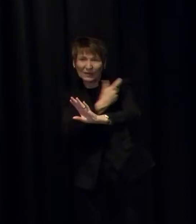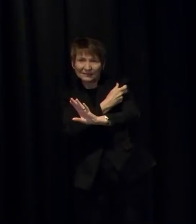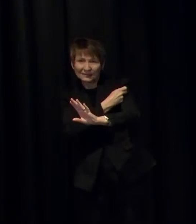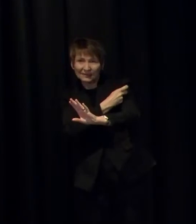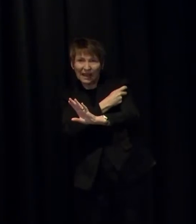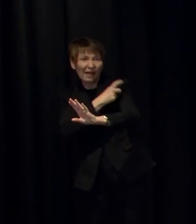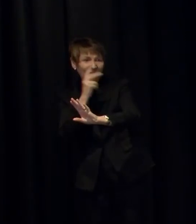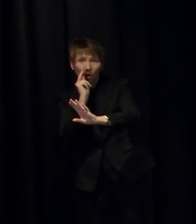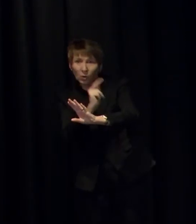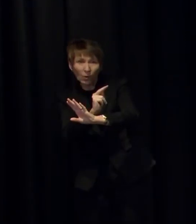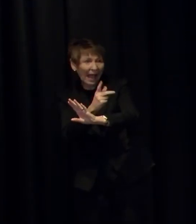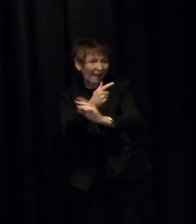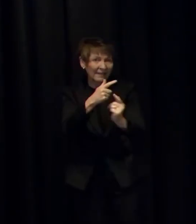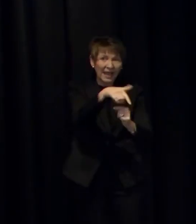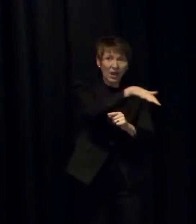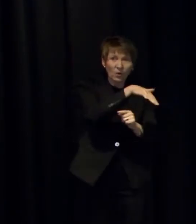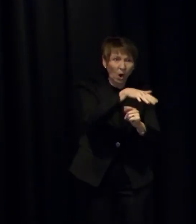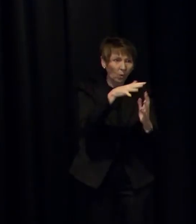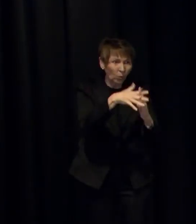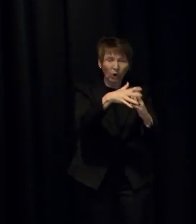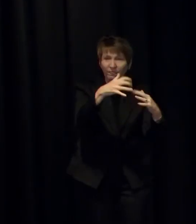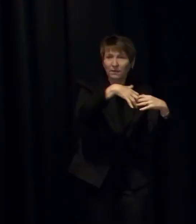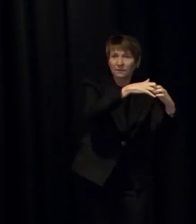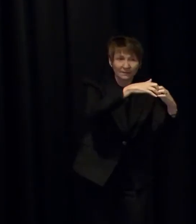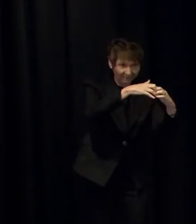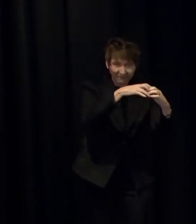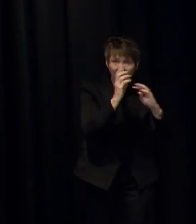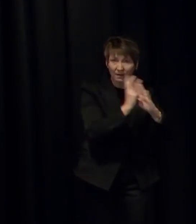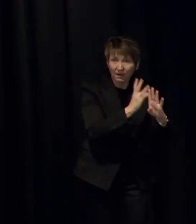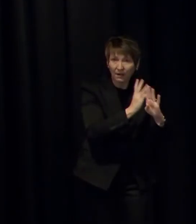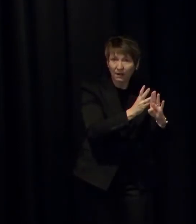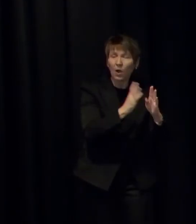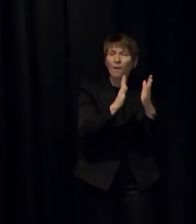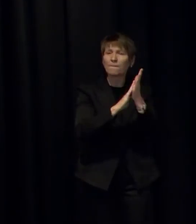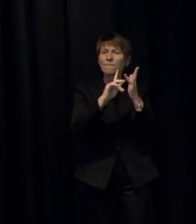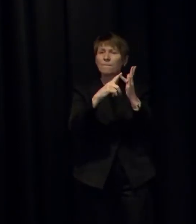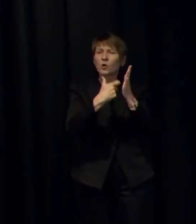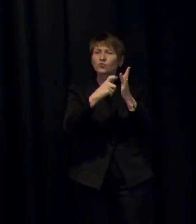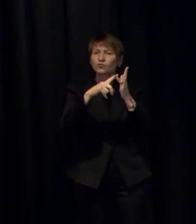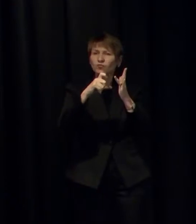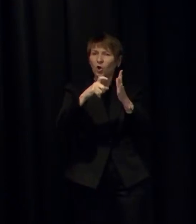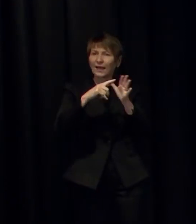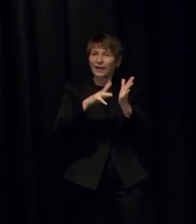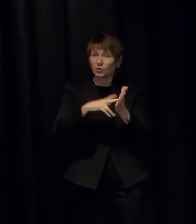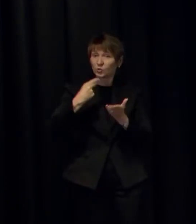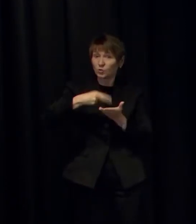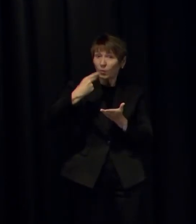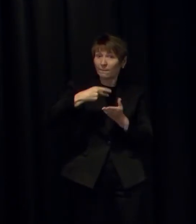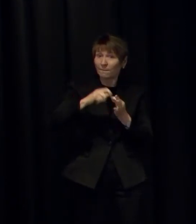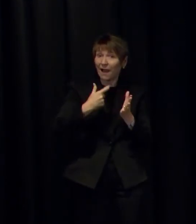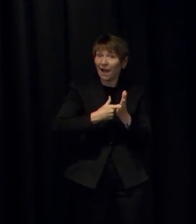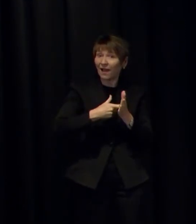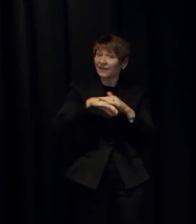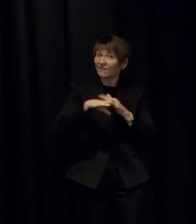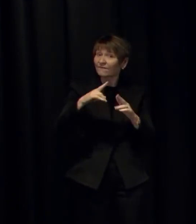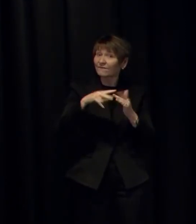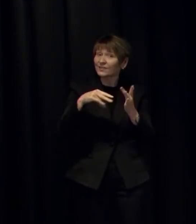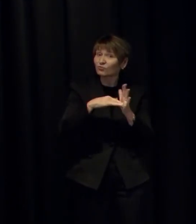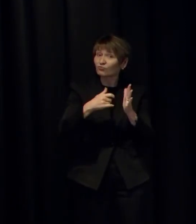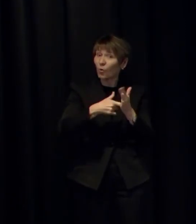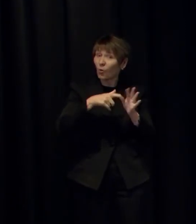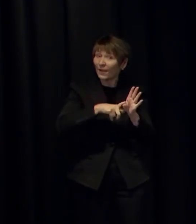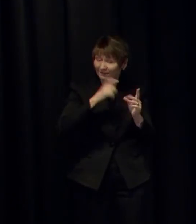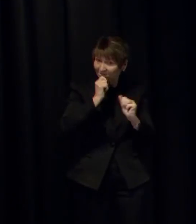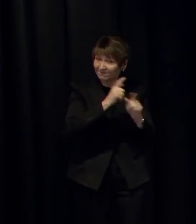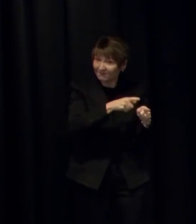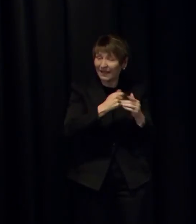be pop-ups, mini-pops running half a day at the Moroccan Soup Bar in North Fitzroy, Itiki